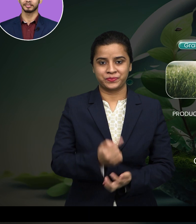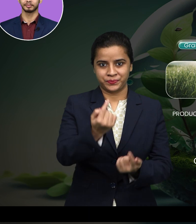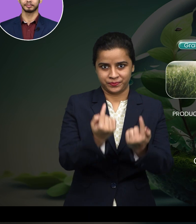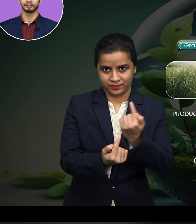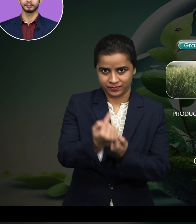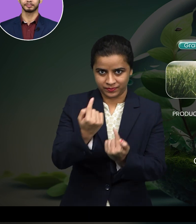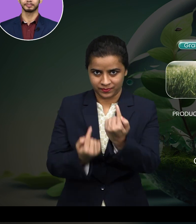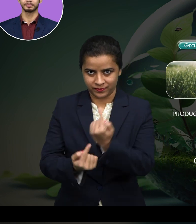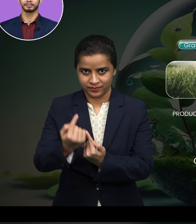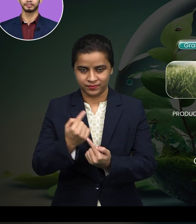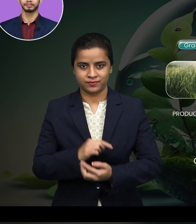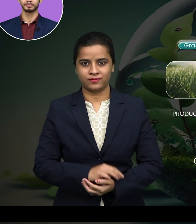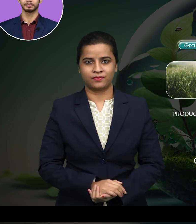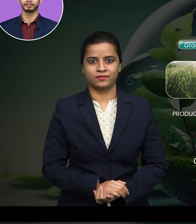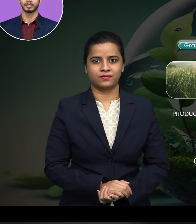grass,